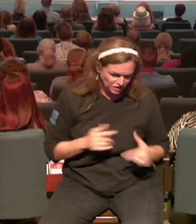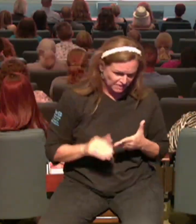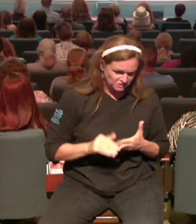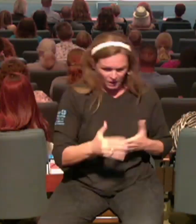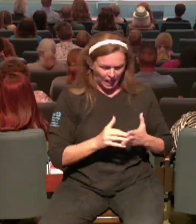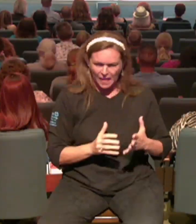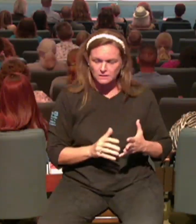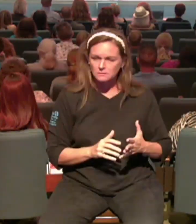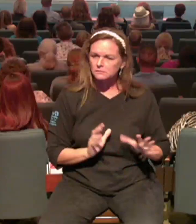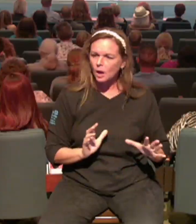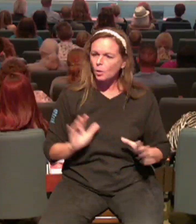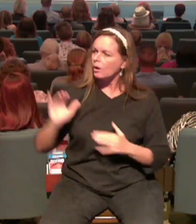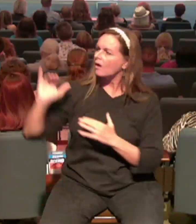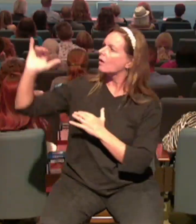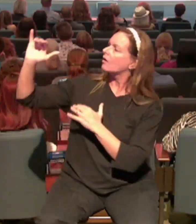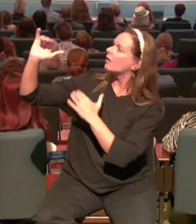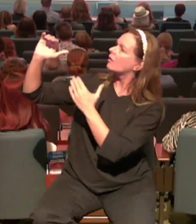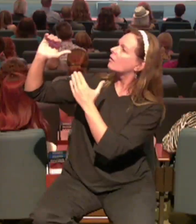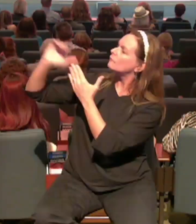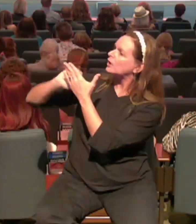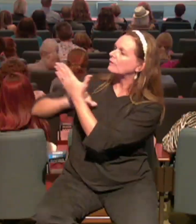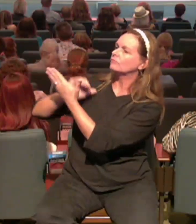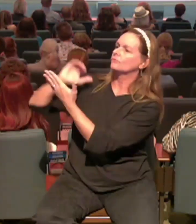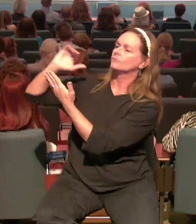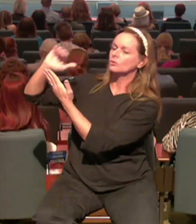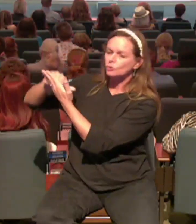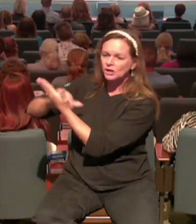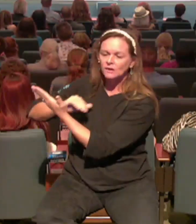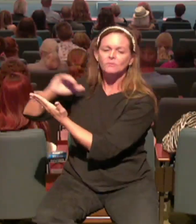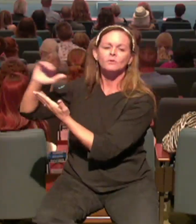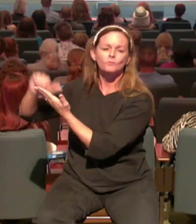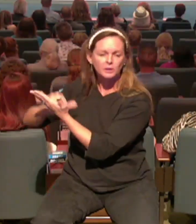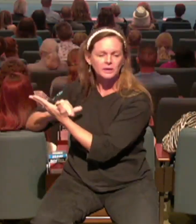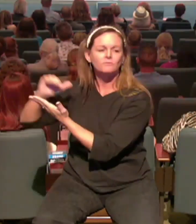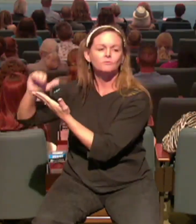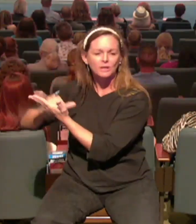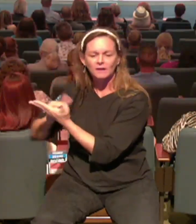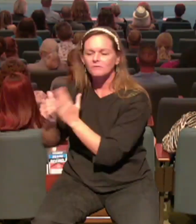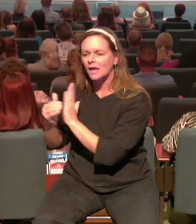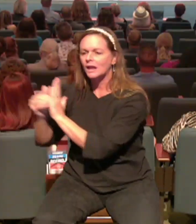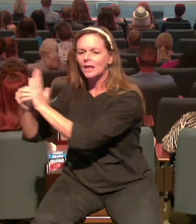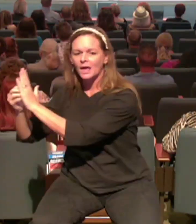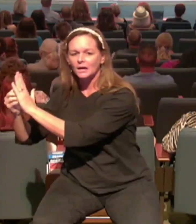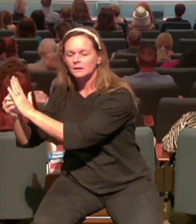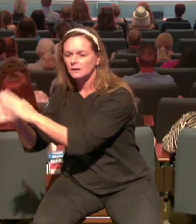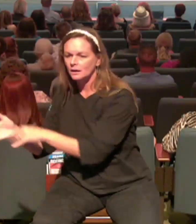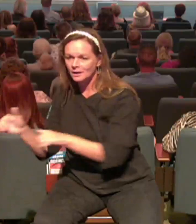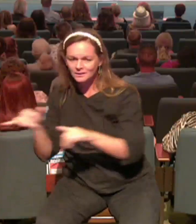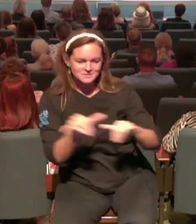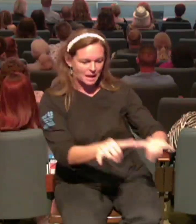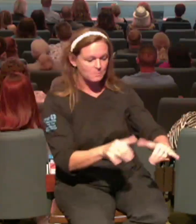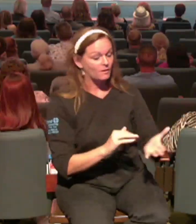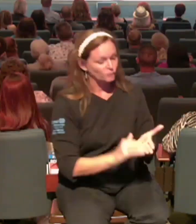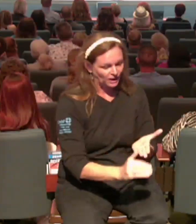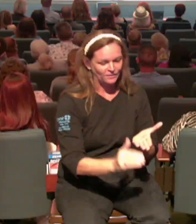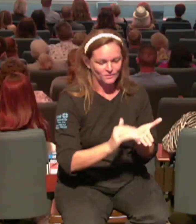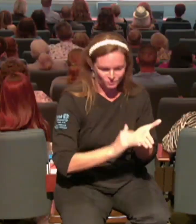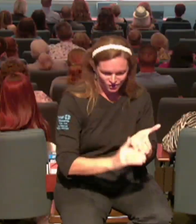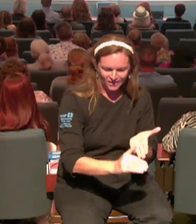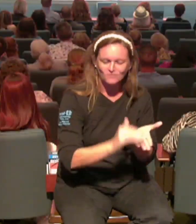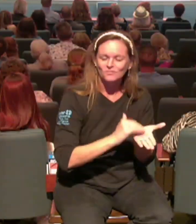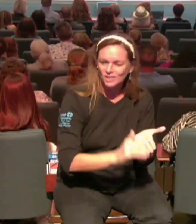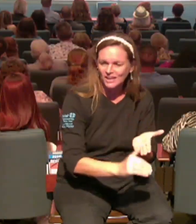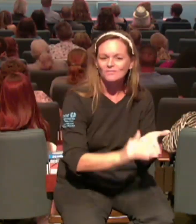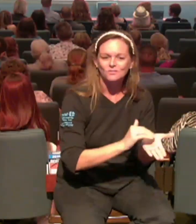to God. Serious to God. In fact, when you read The Lord's Prayer, which is found in two